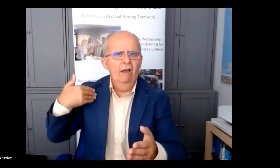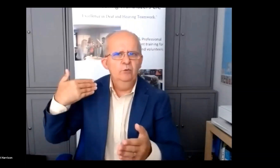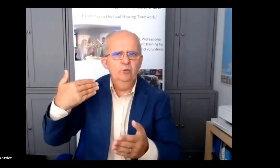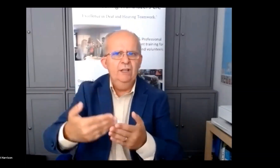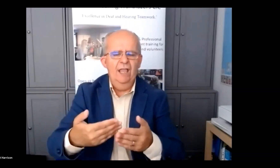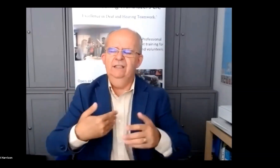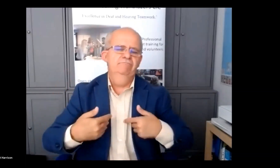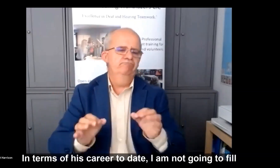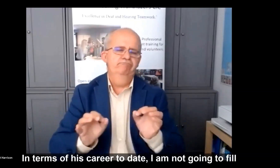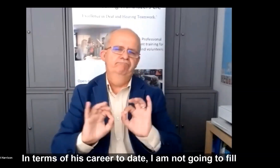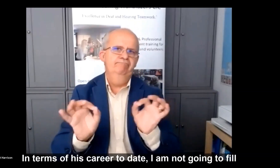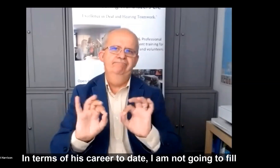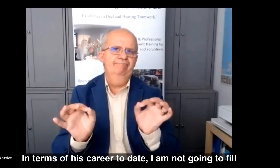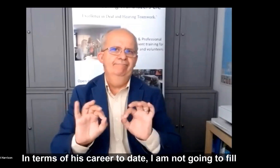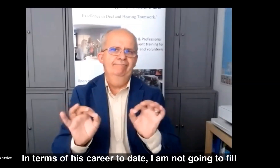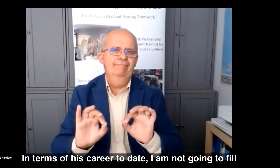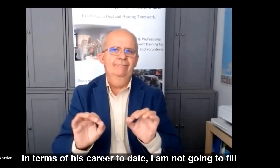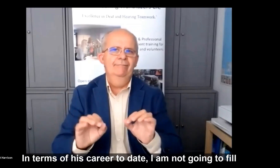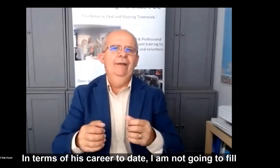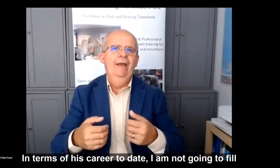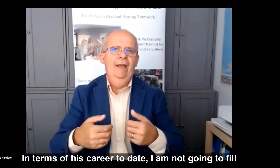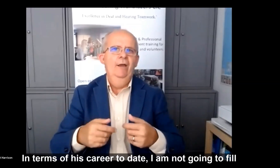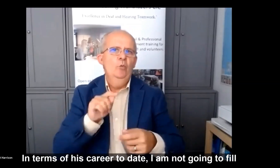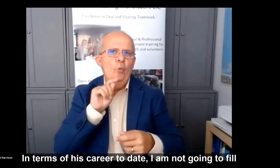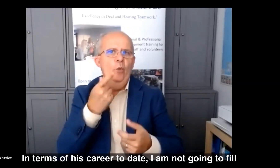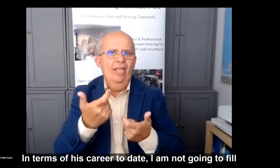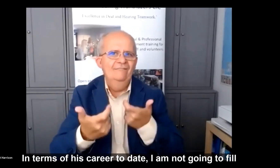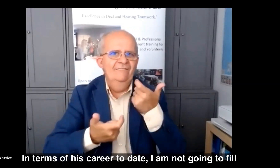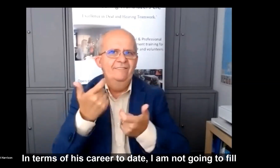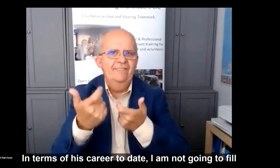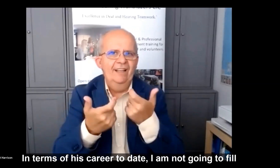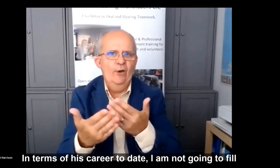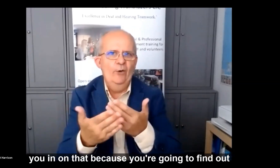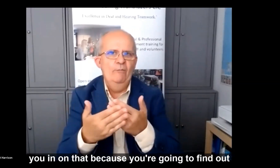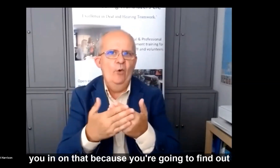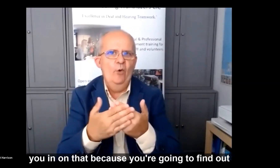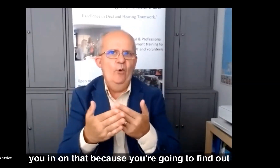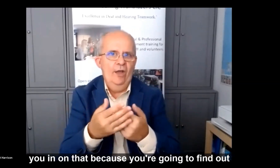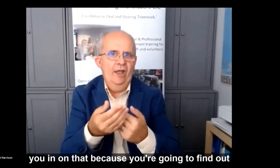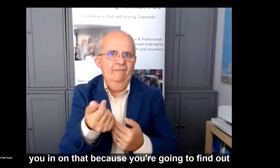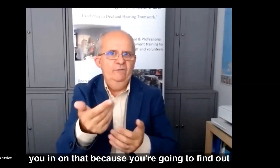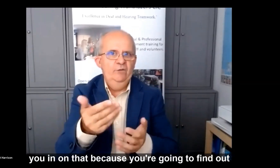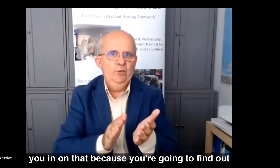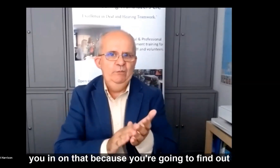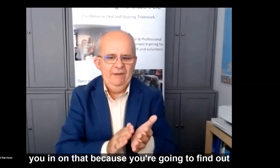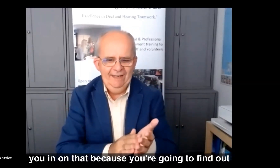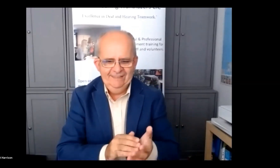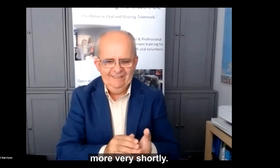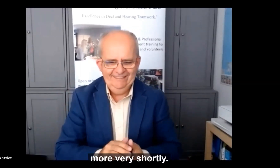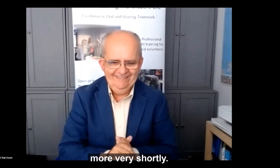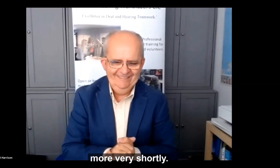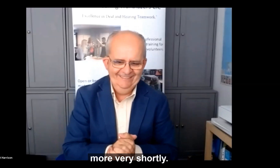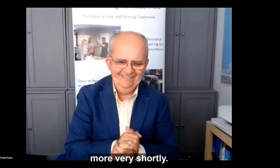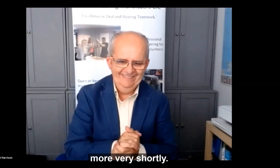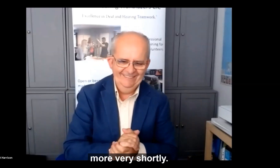In terms of his career to date, I'm not going to fill you in on that because you're going to find out very more shortly.